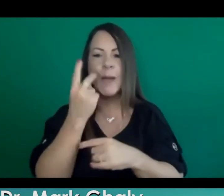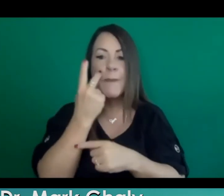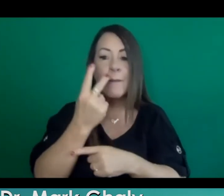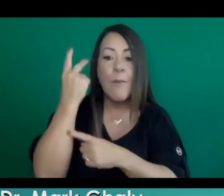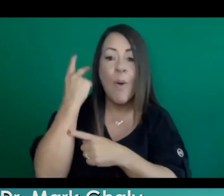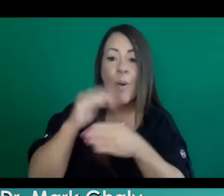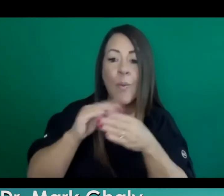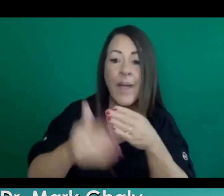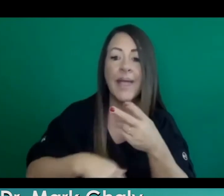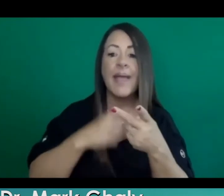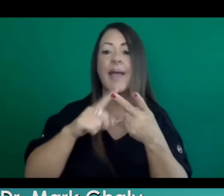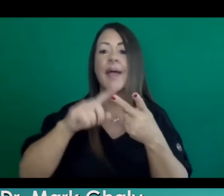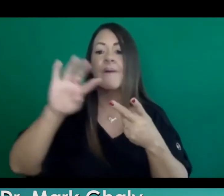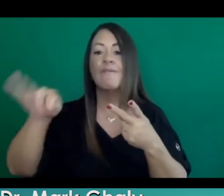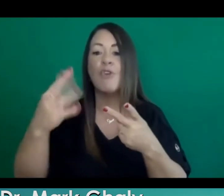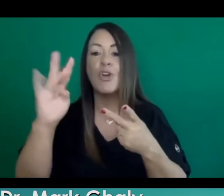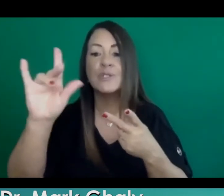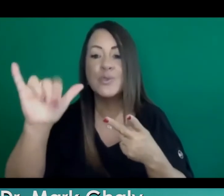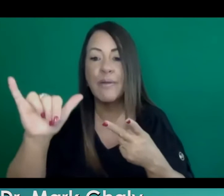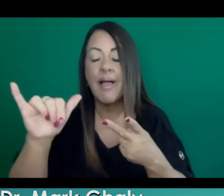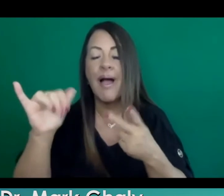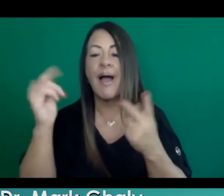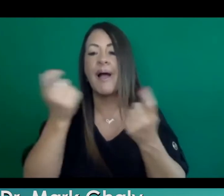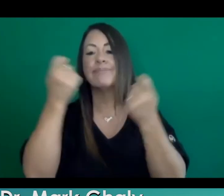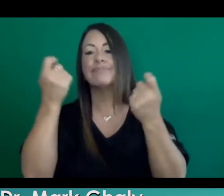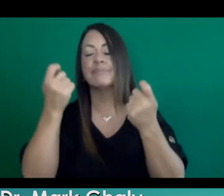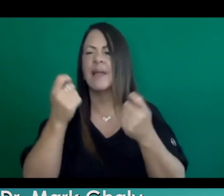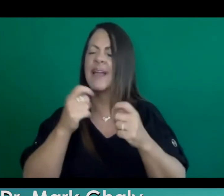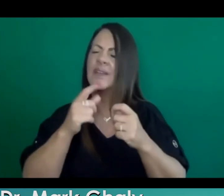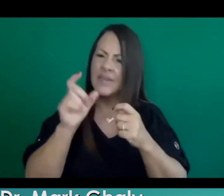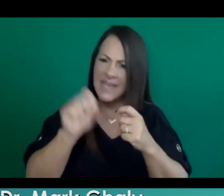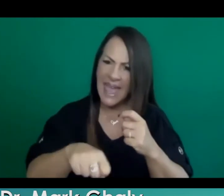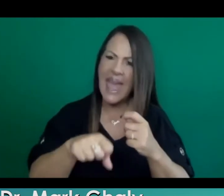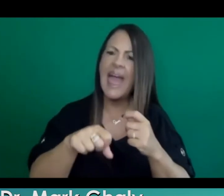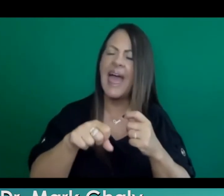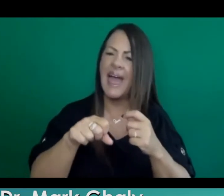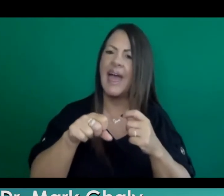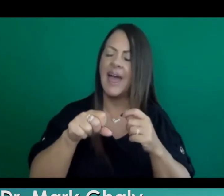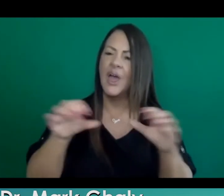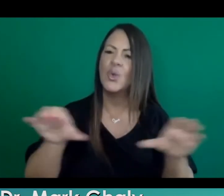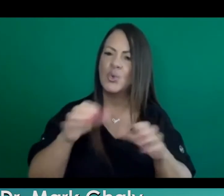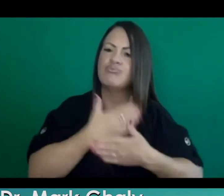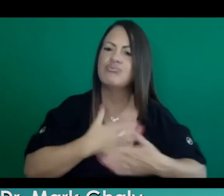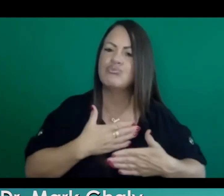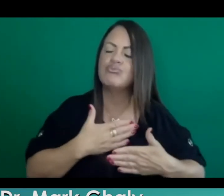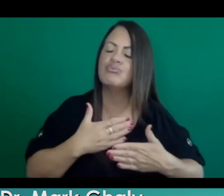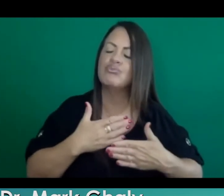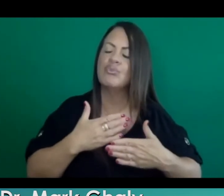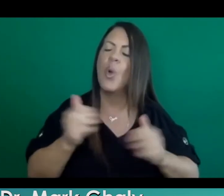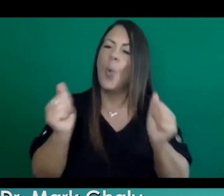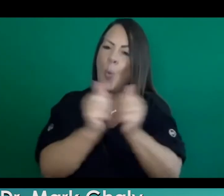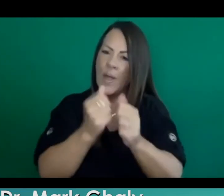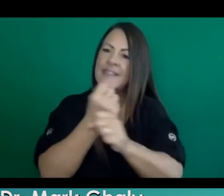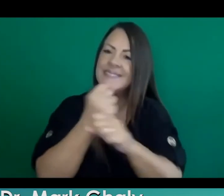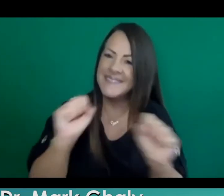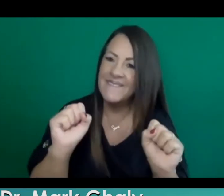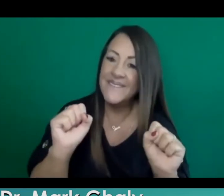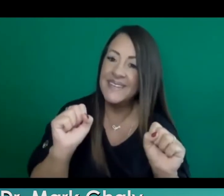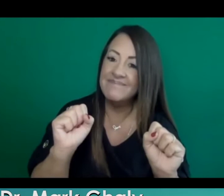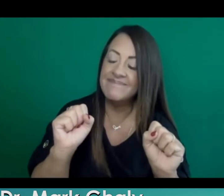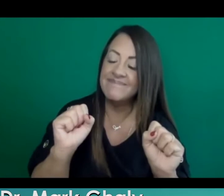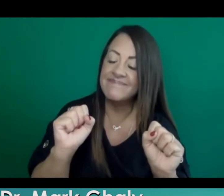of July, in a really lower risk way. So that is, the messaging there is really critical and vital. And